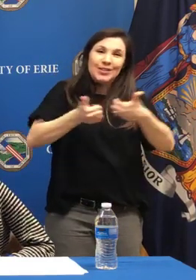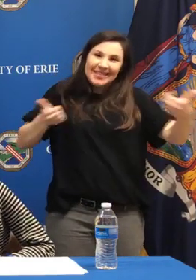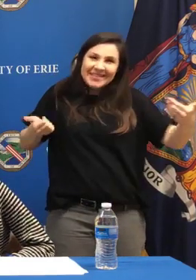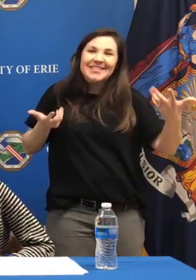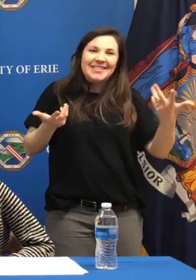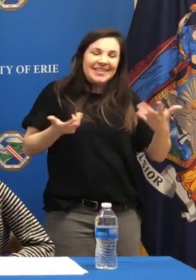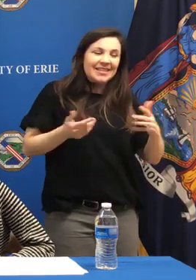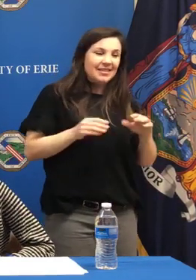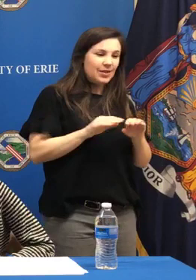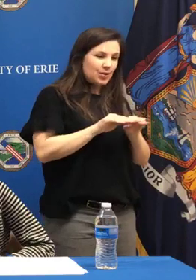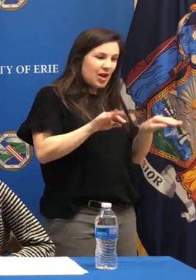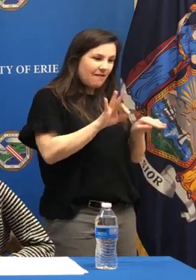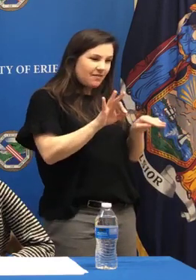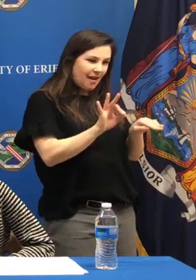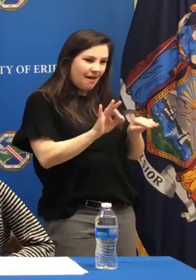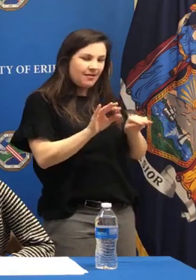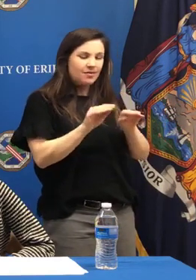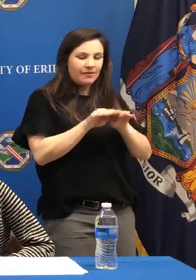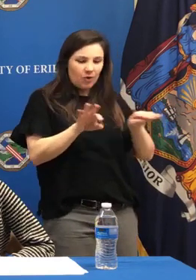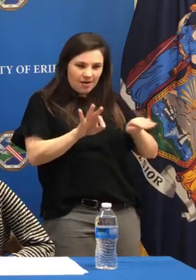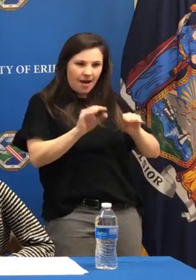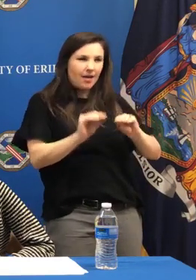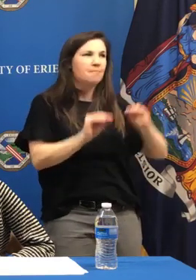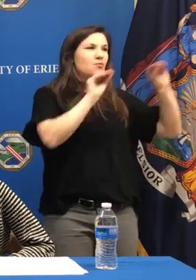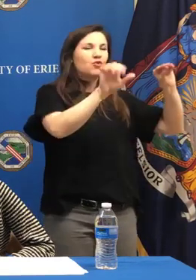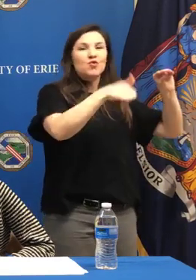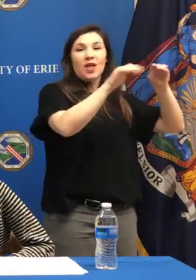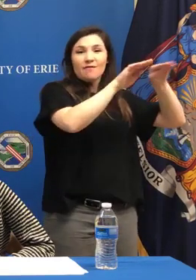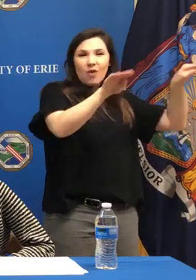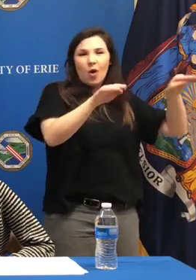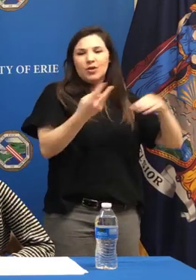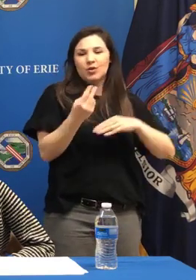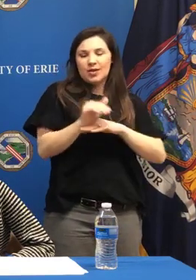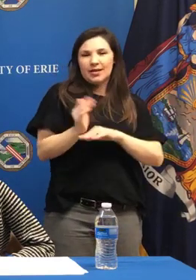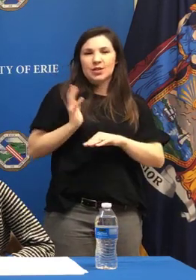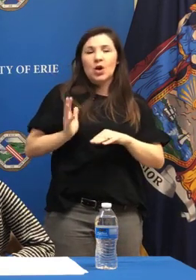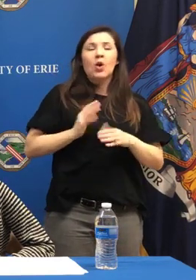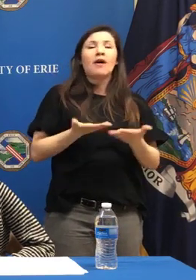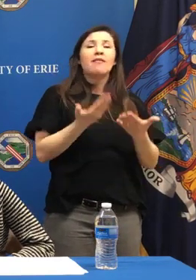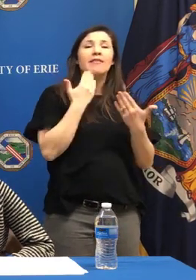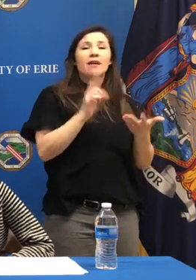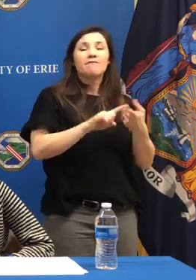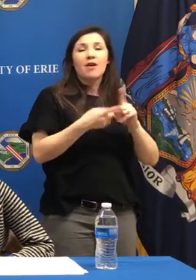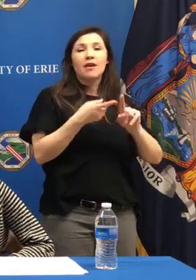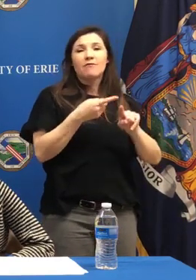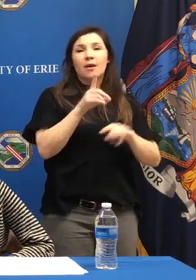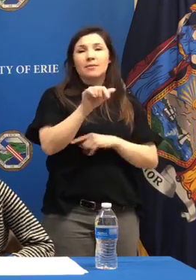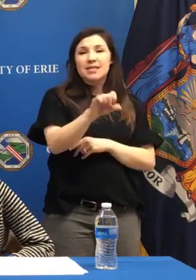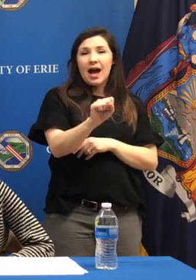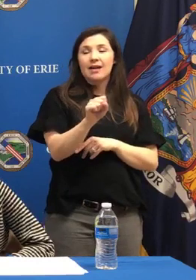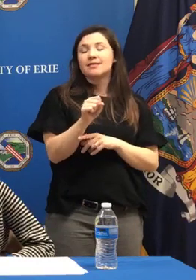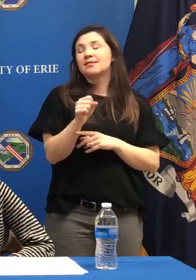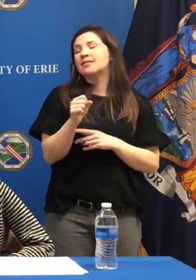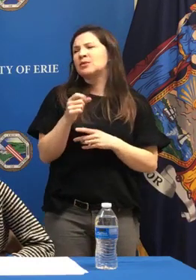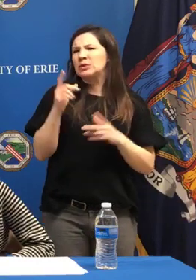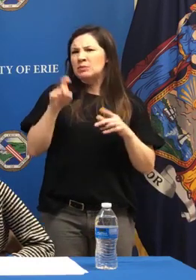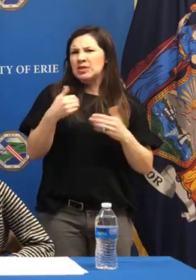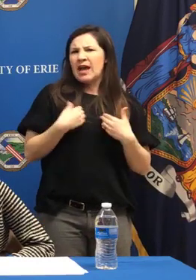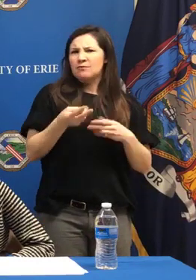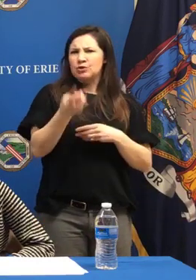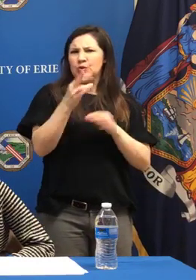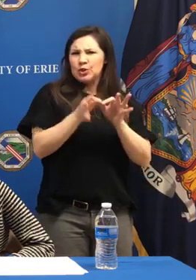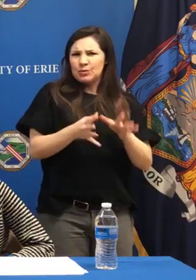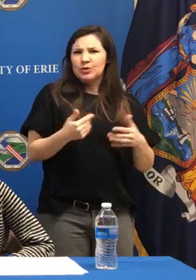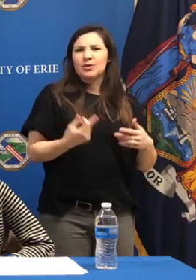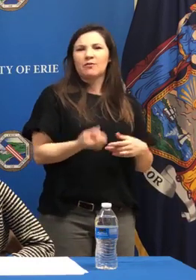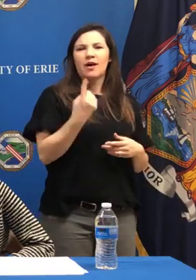so that happened 2 nights ago. I want to thank our friend from Deaf Access Services. We were supposed to have 2 of them here. We have